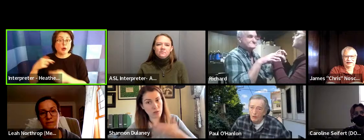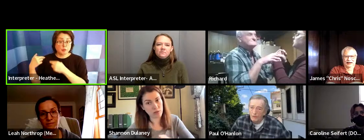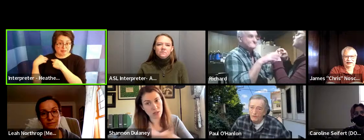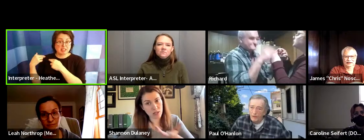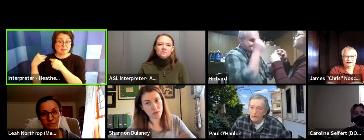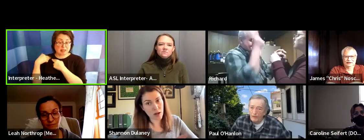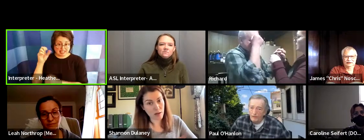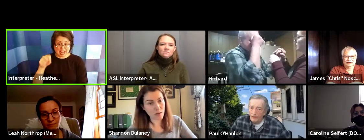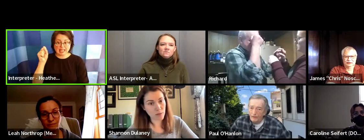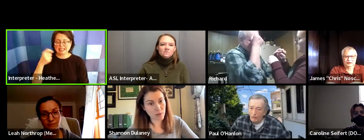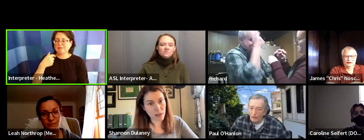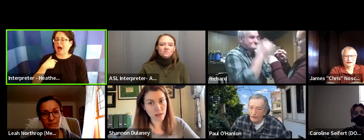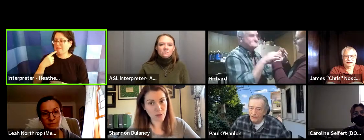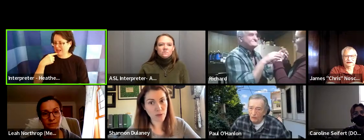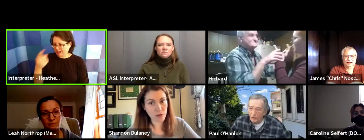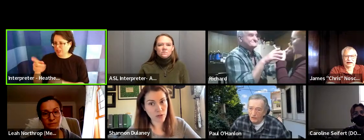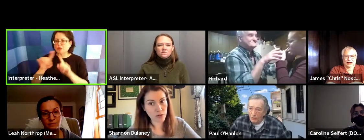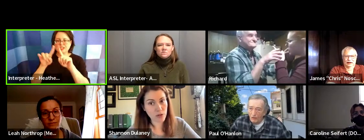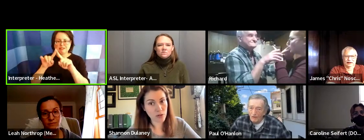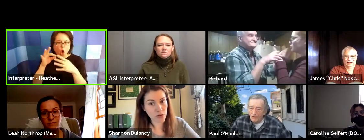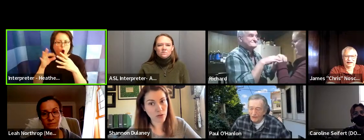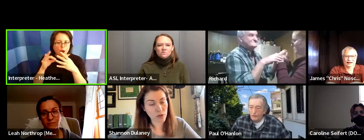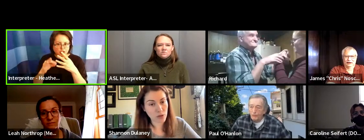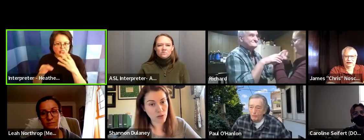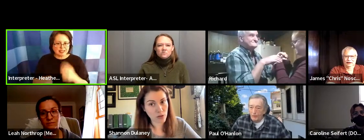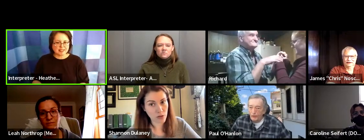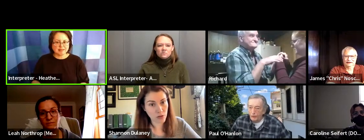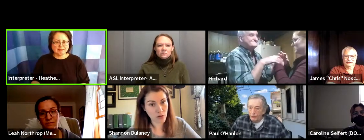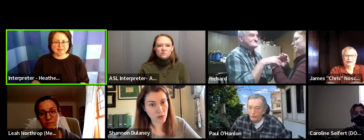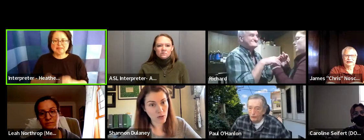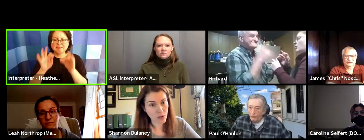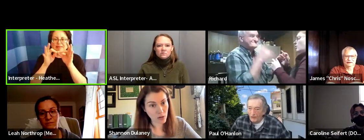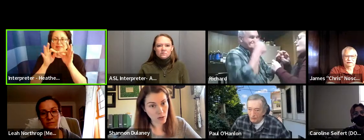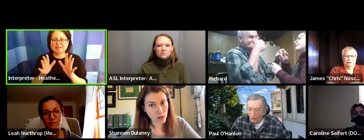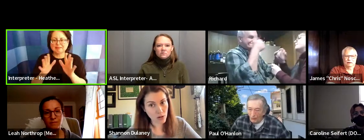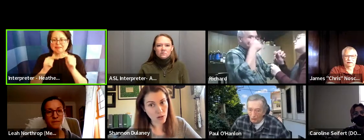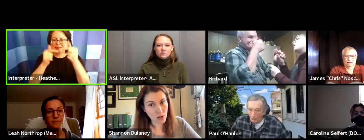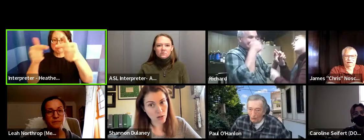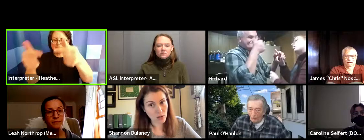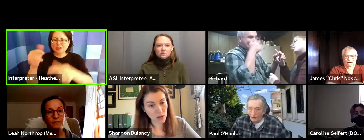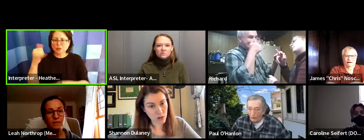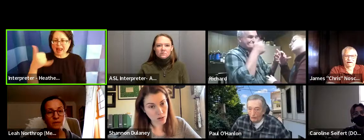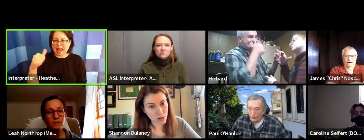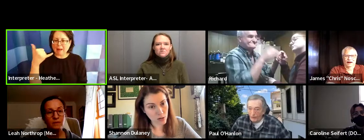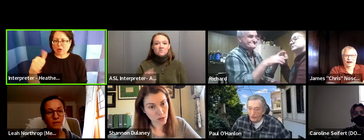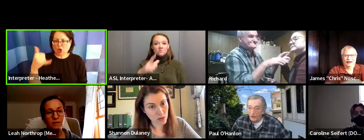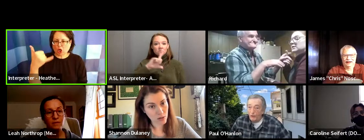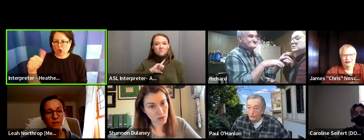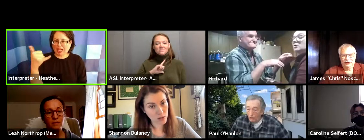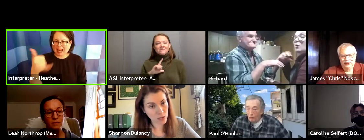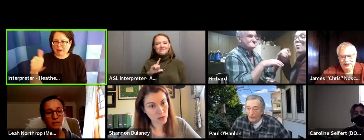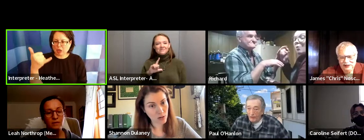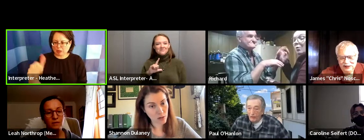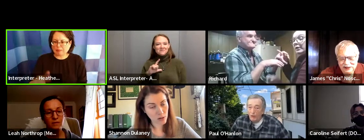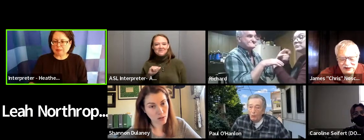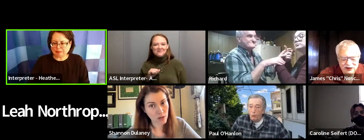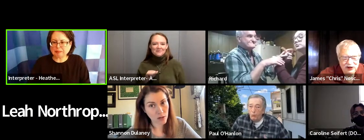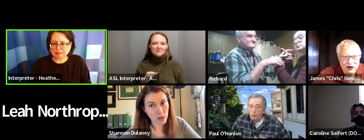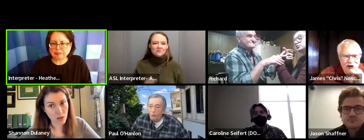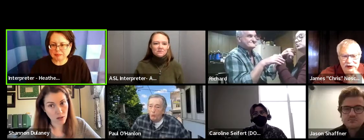to tell you the different. Okay, so since you've admitted you're the responsible party, although I think it's